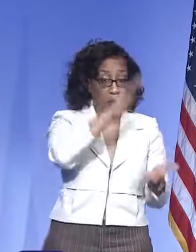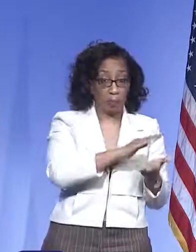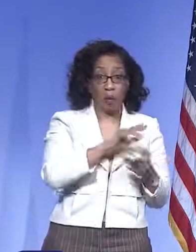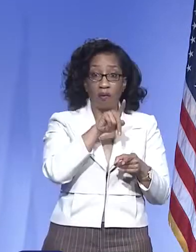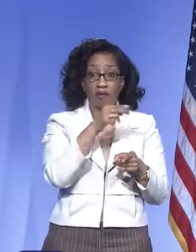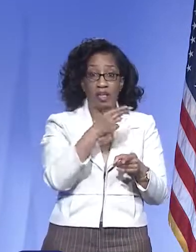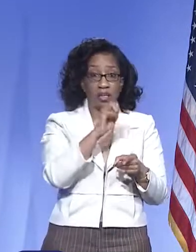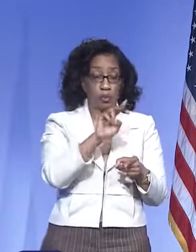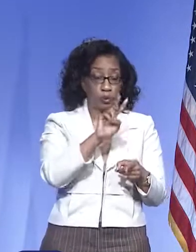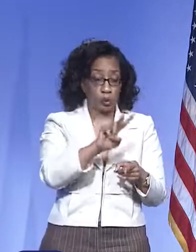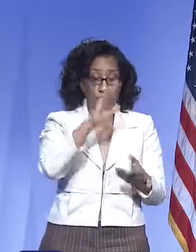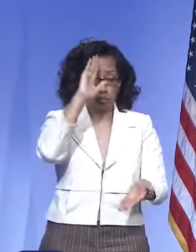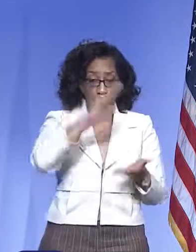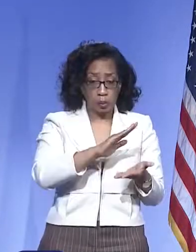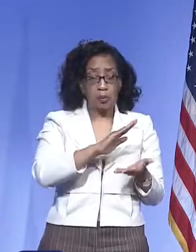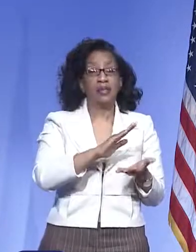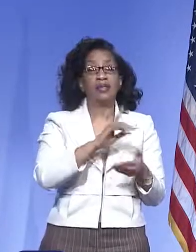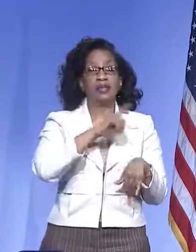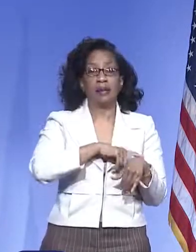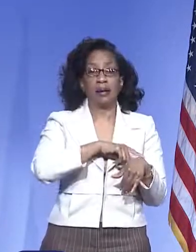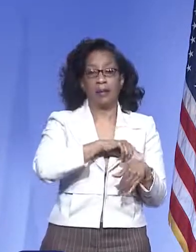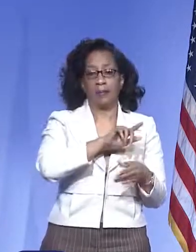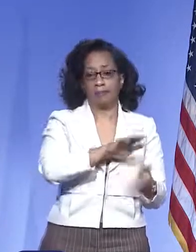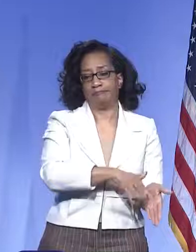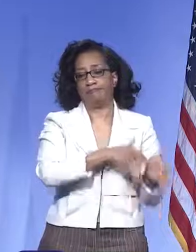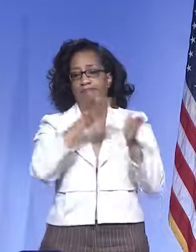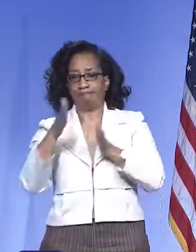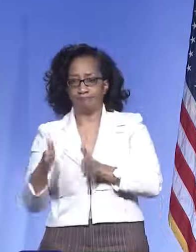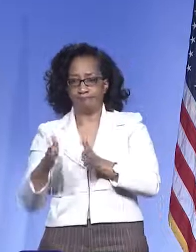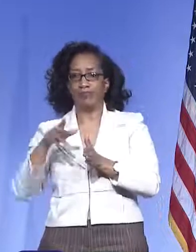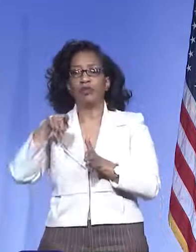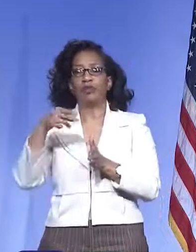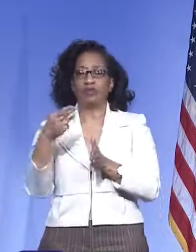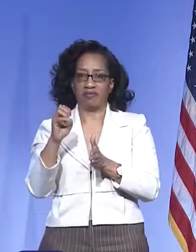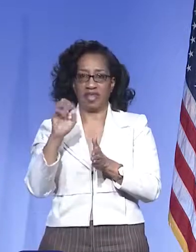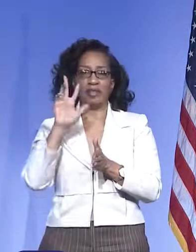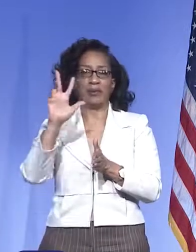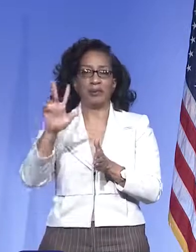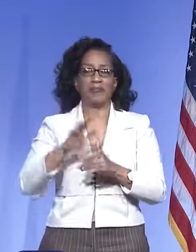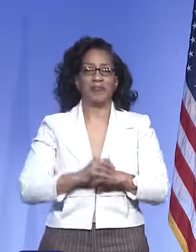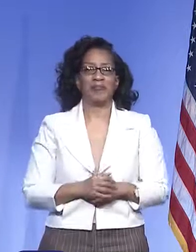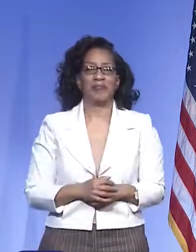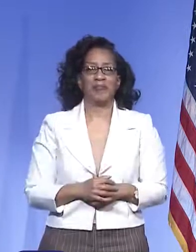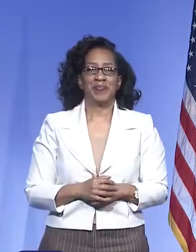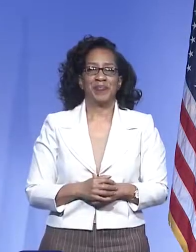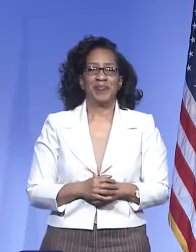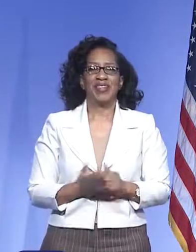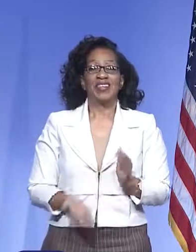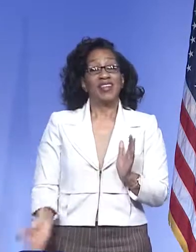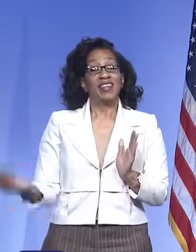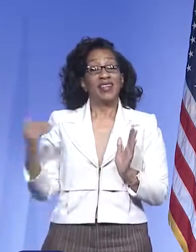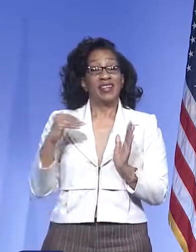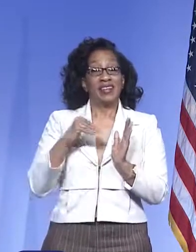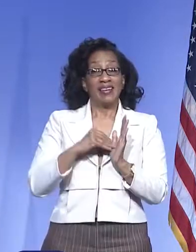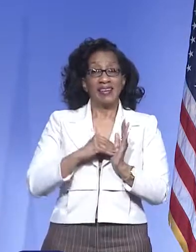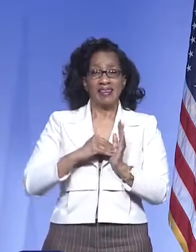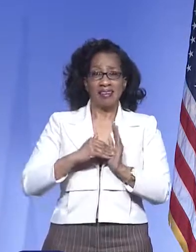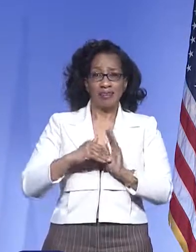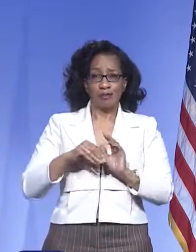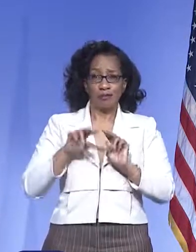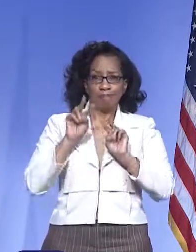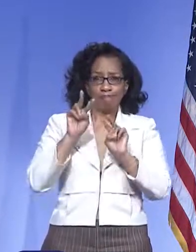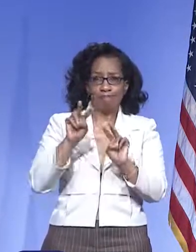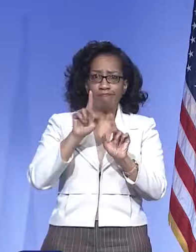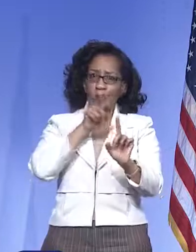to open up to another phase, and that's what we're going to do. So, again, as we look forward, we're going to get as many shots